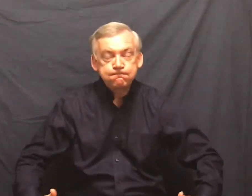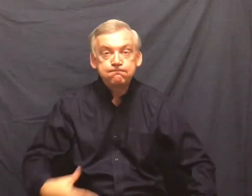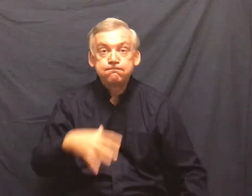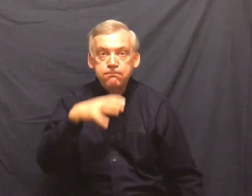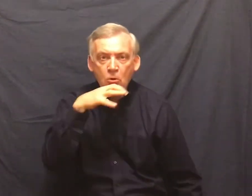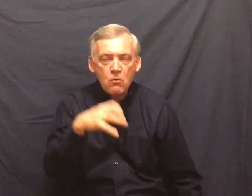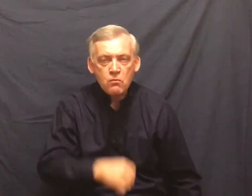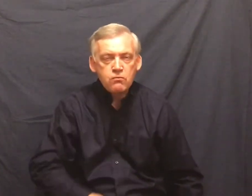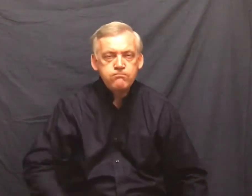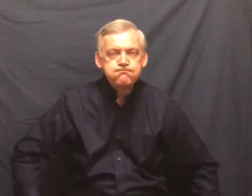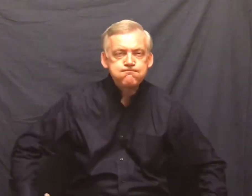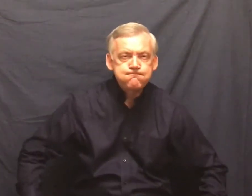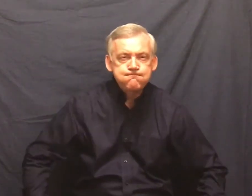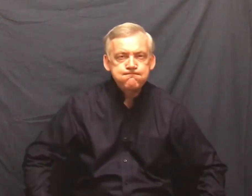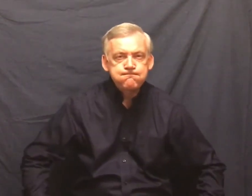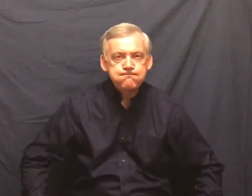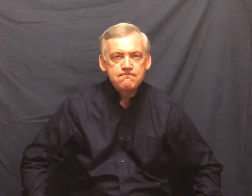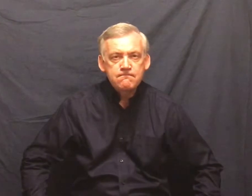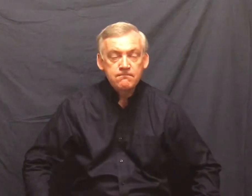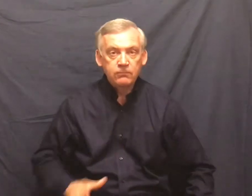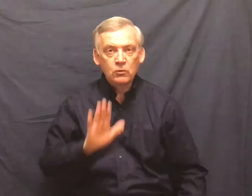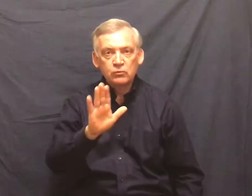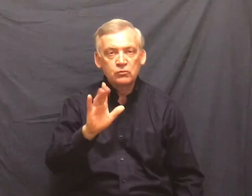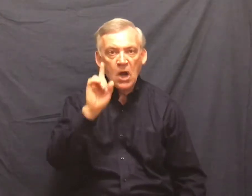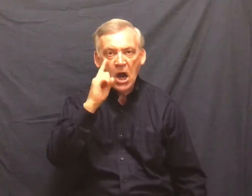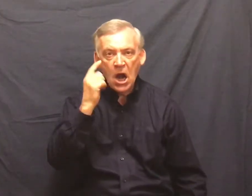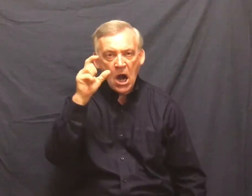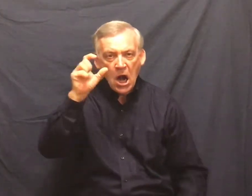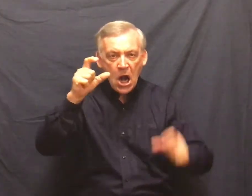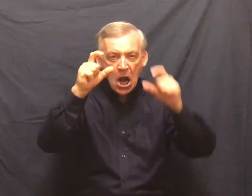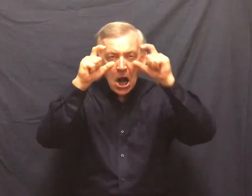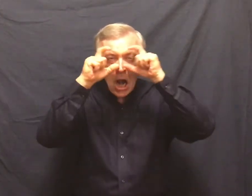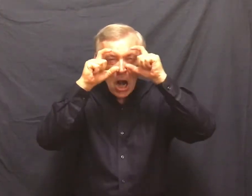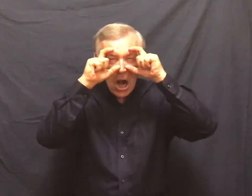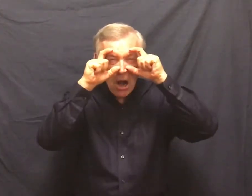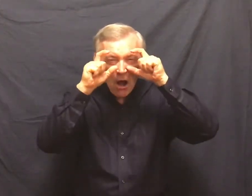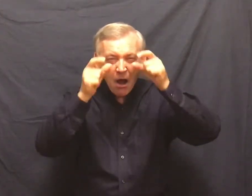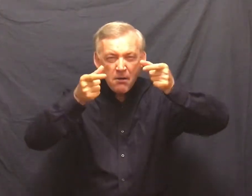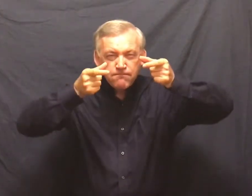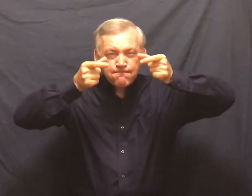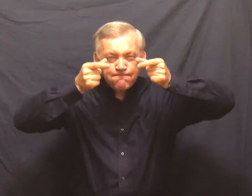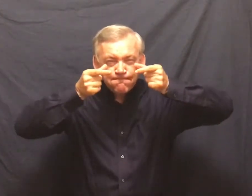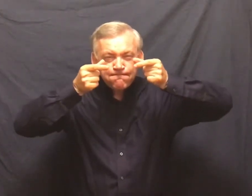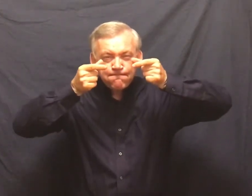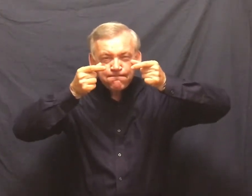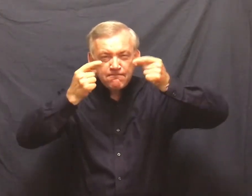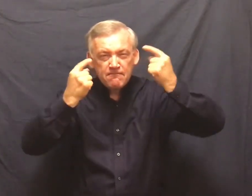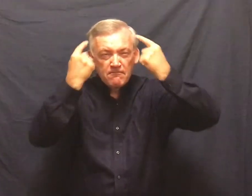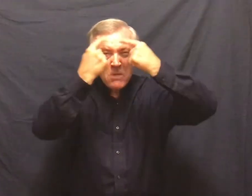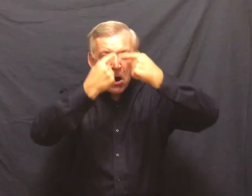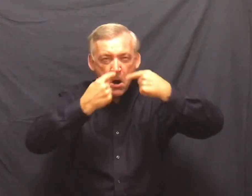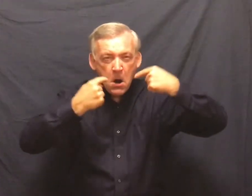She wore thick bullseye glasses, and she wore a huge gingham apron with pockets.